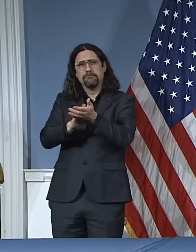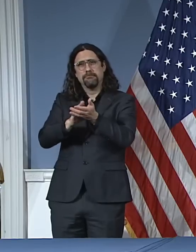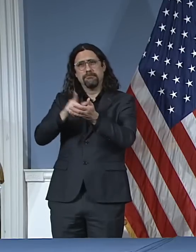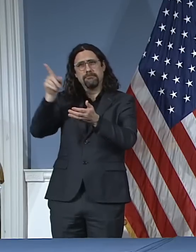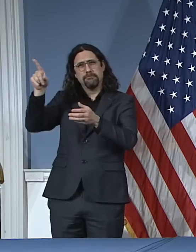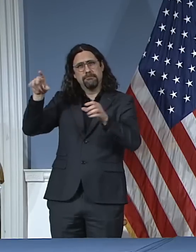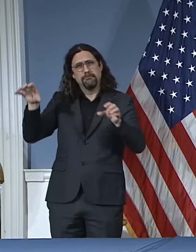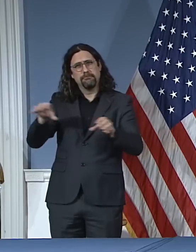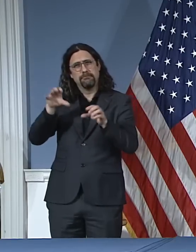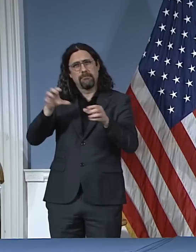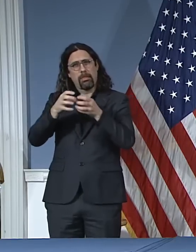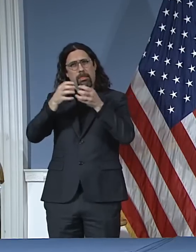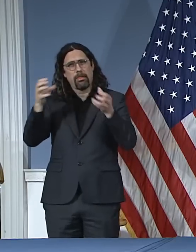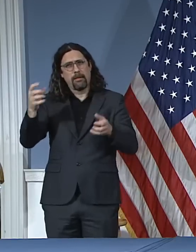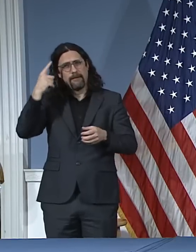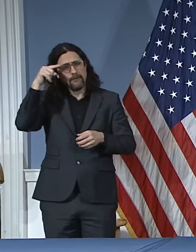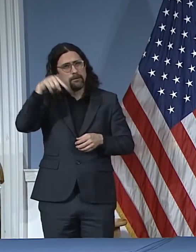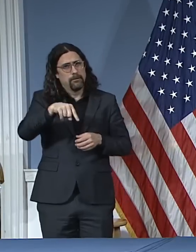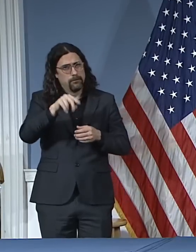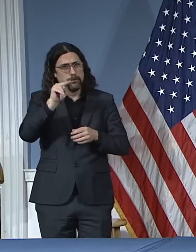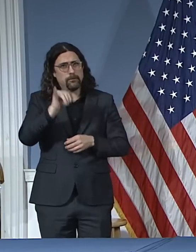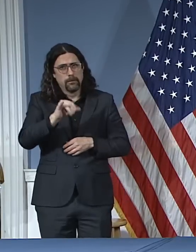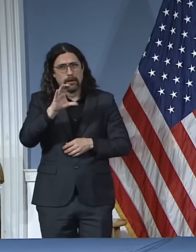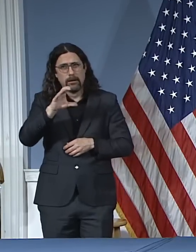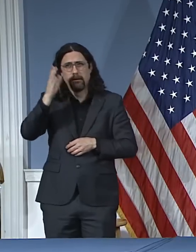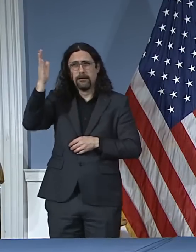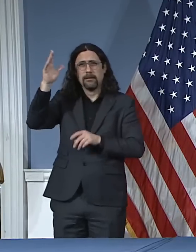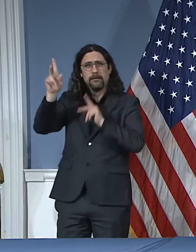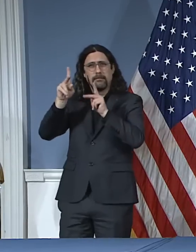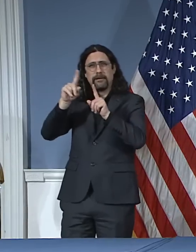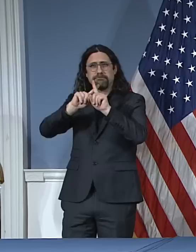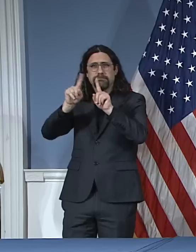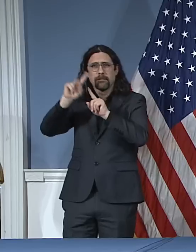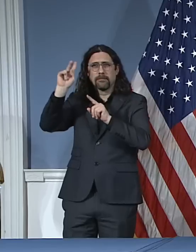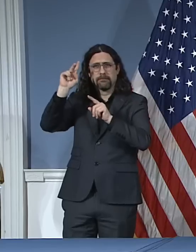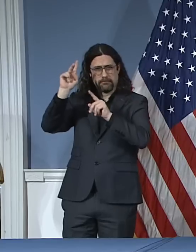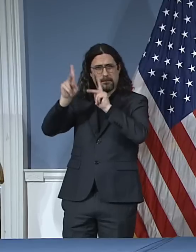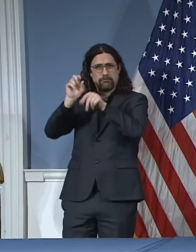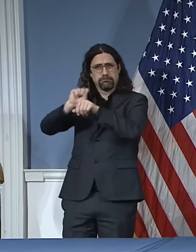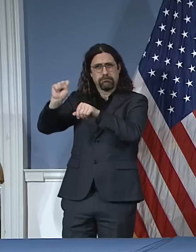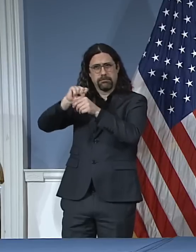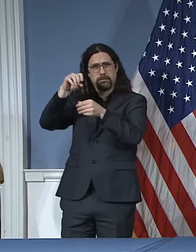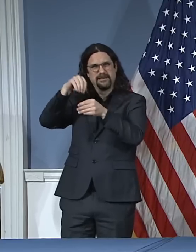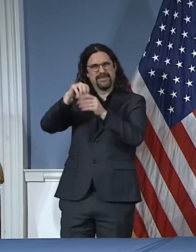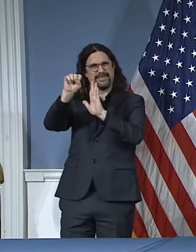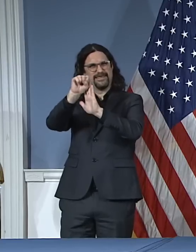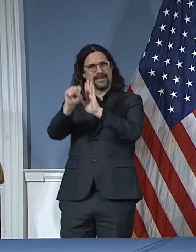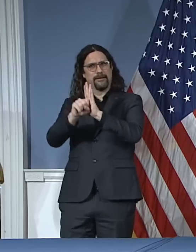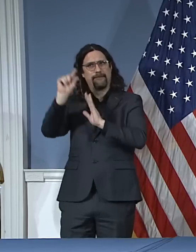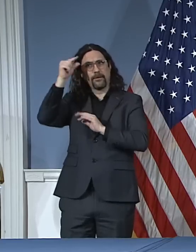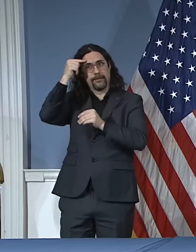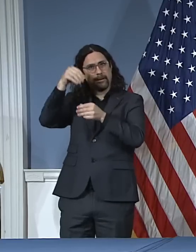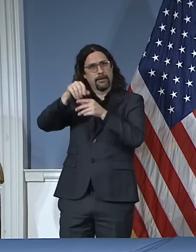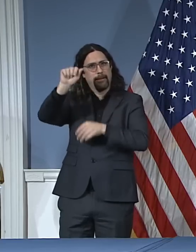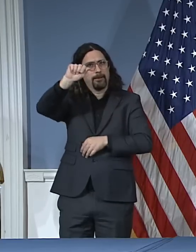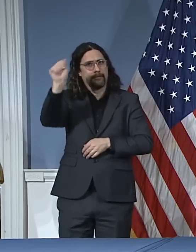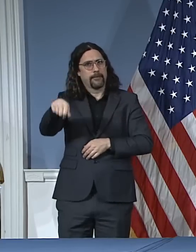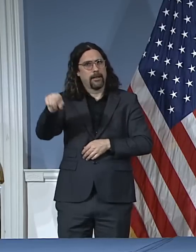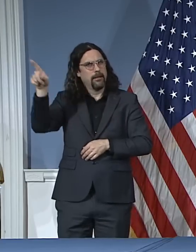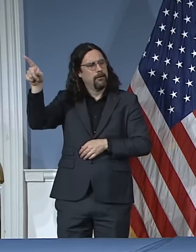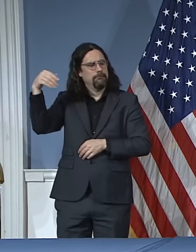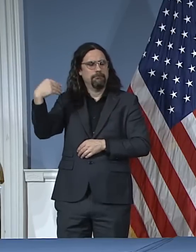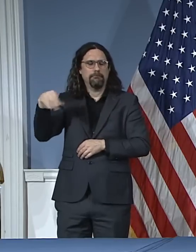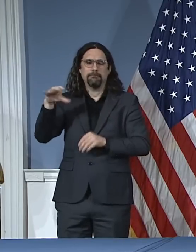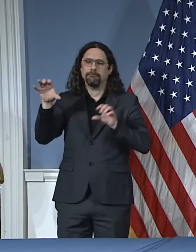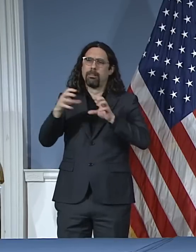Majority Leader Stuart Cousins, and so many people across the state government who are doing so much to help New York City right now. And on